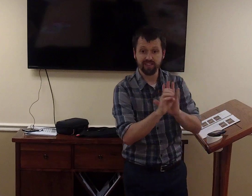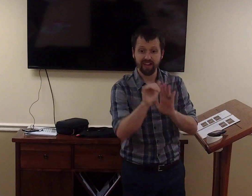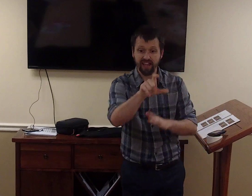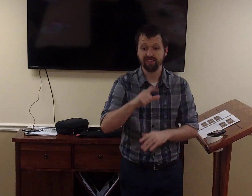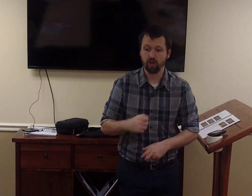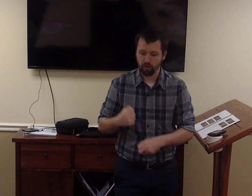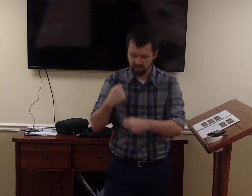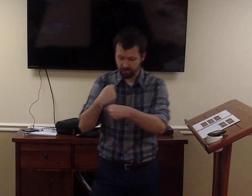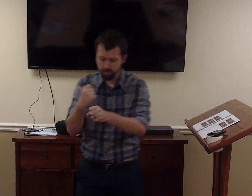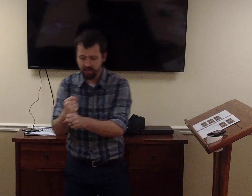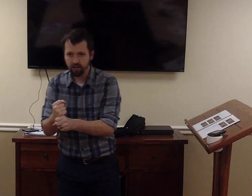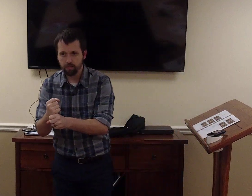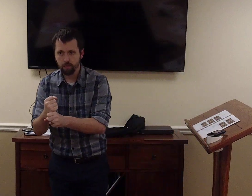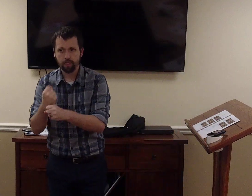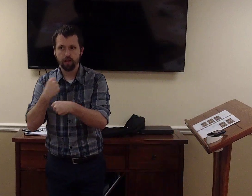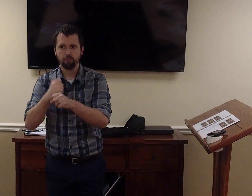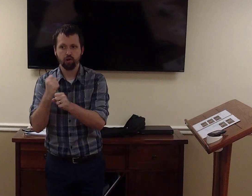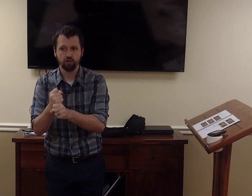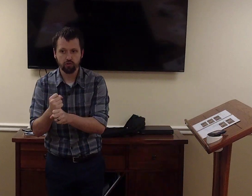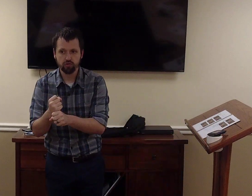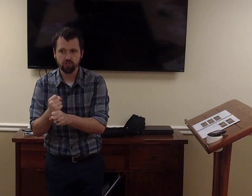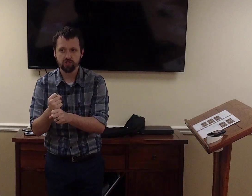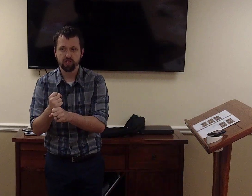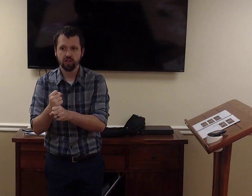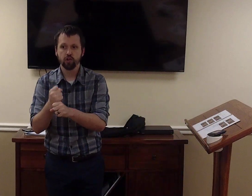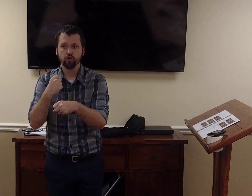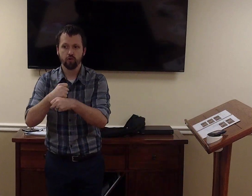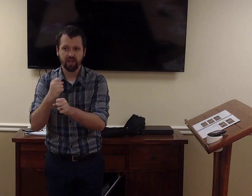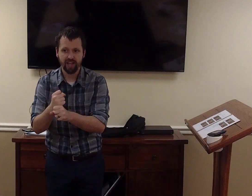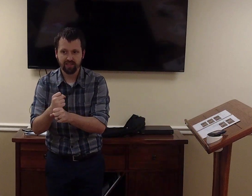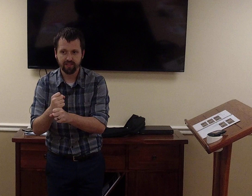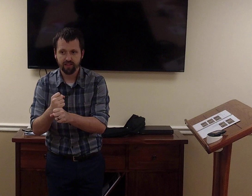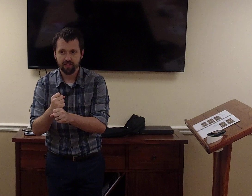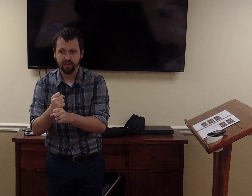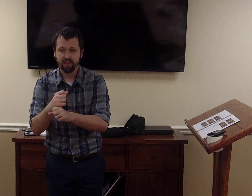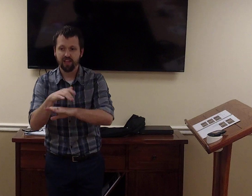at ASL I would sign make, produce, create.